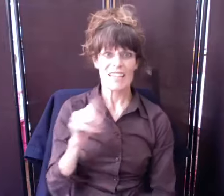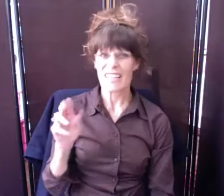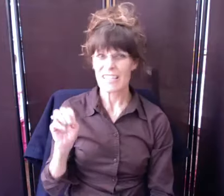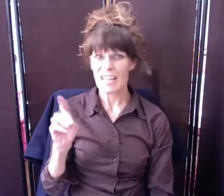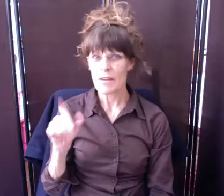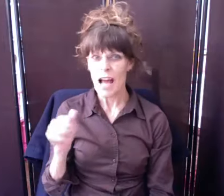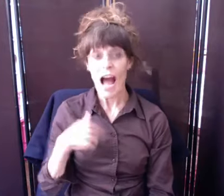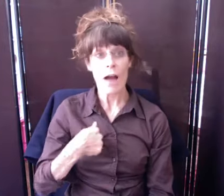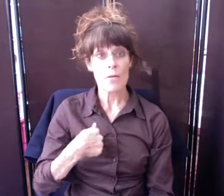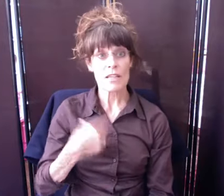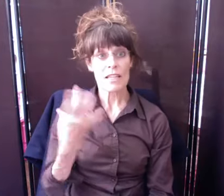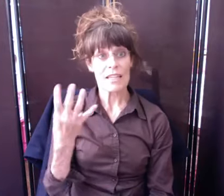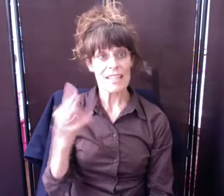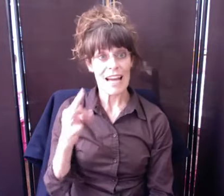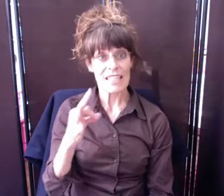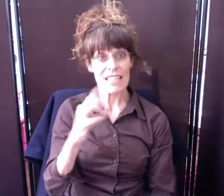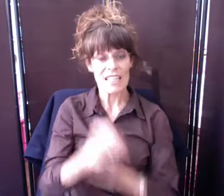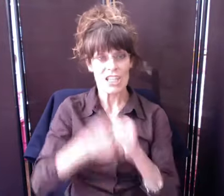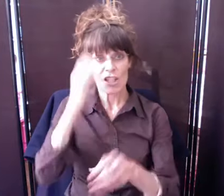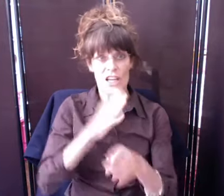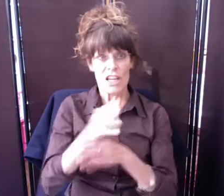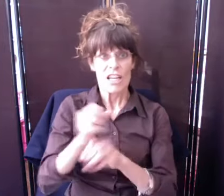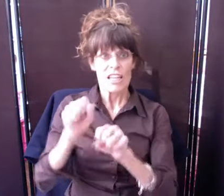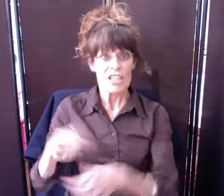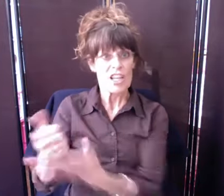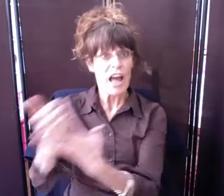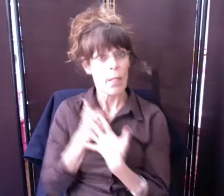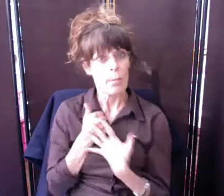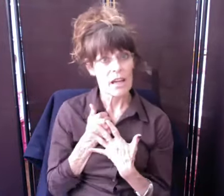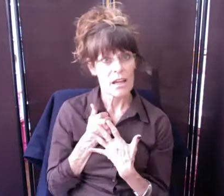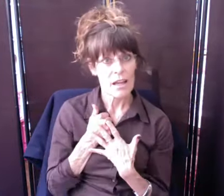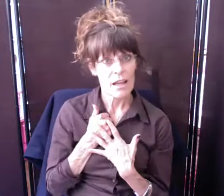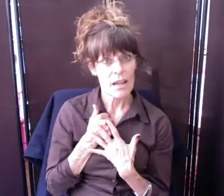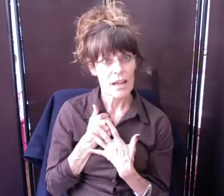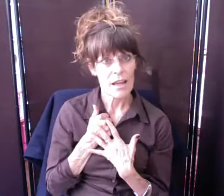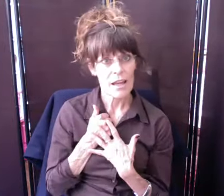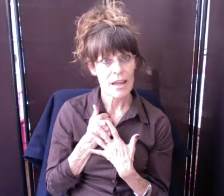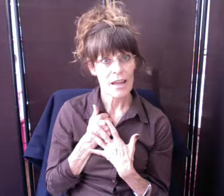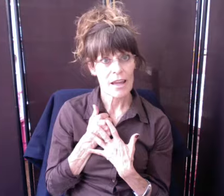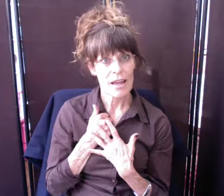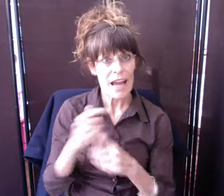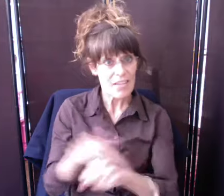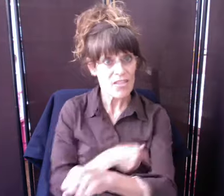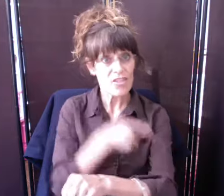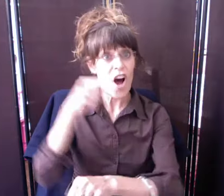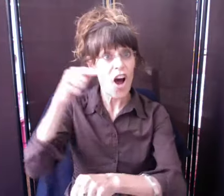I asked her, can she show me long-term sobriety happy? Because I had long-term sobriety so far. I knew I wasn't going to keep